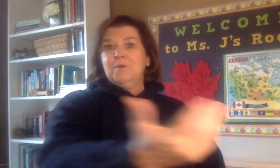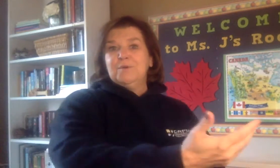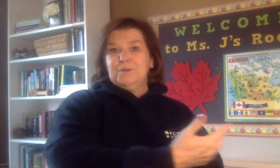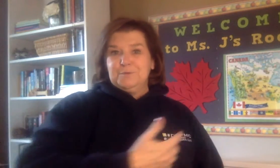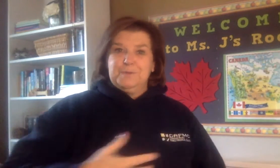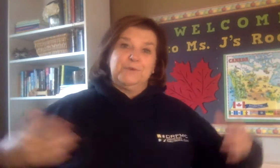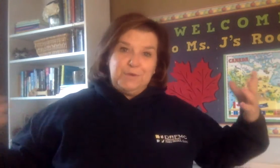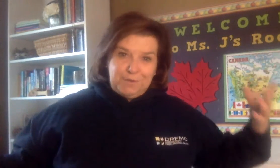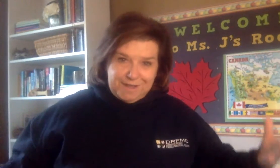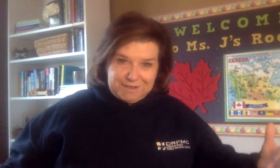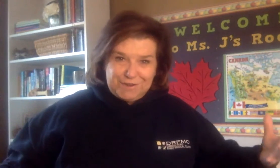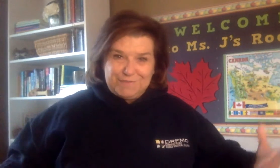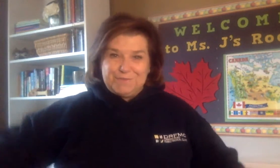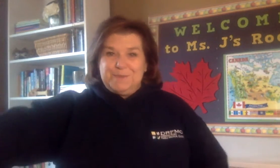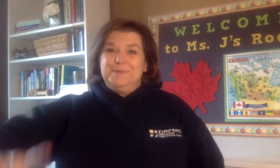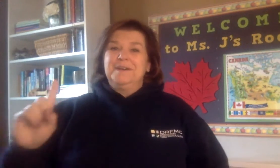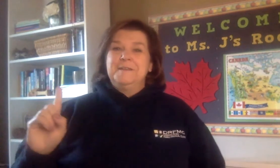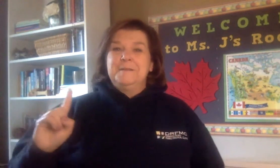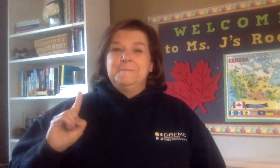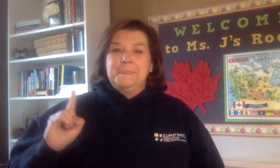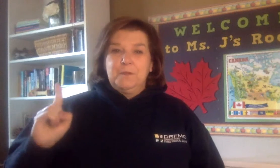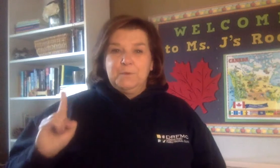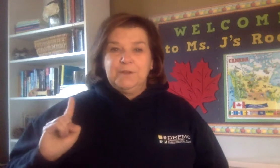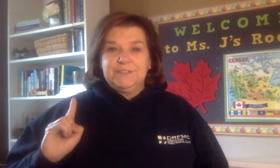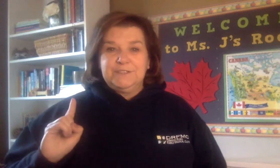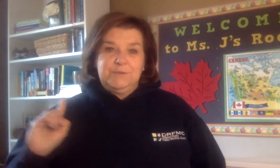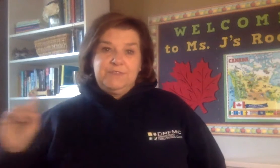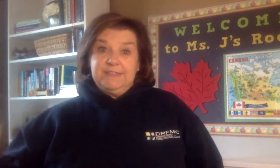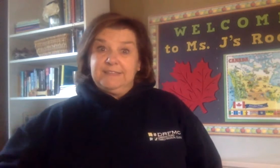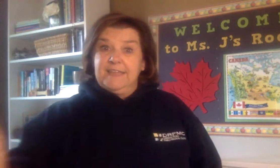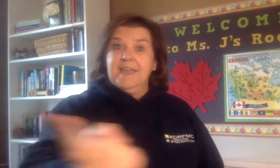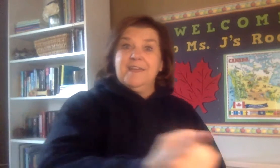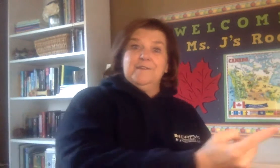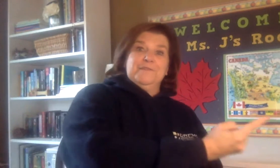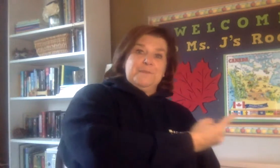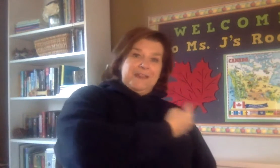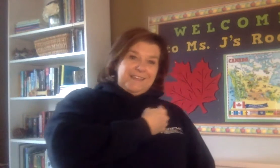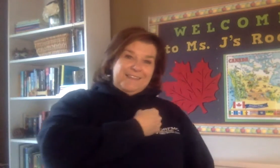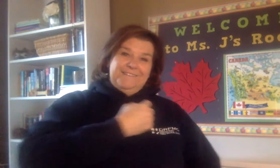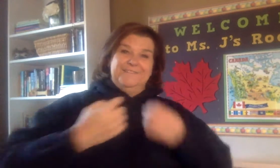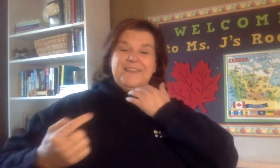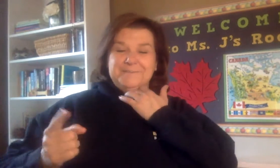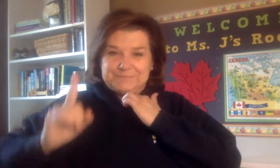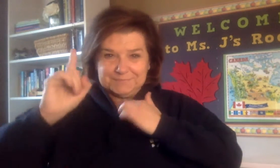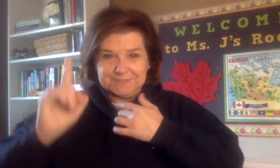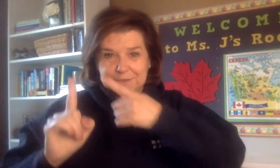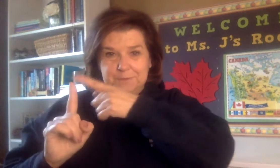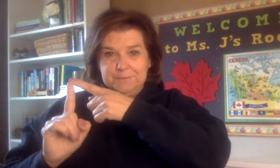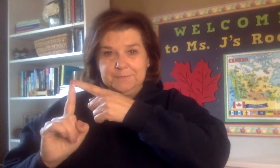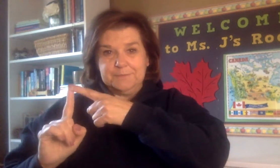whole group of people or a whole country full of people, we're going to do this, like everybody. Okay. So